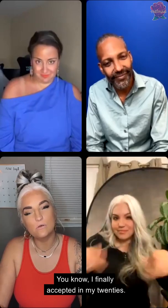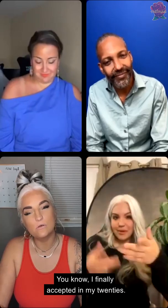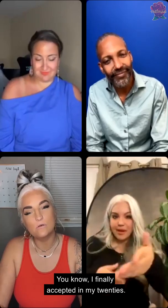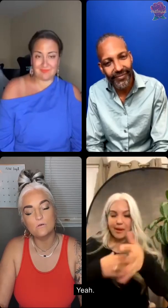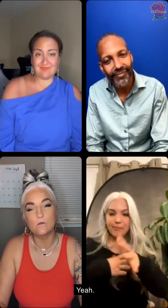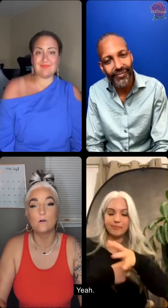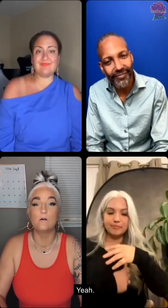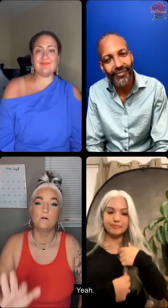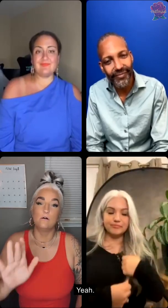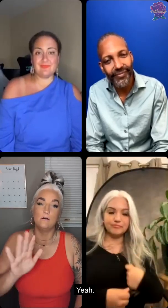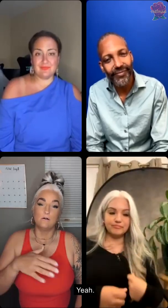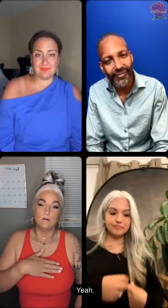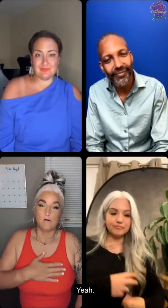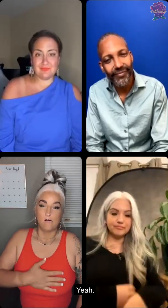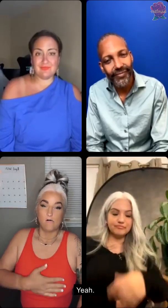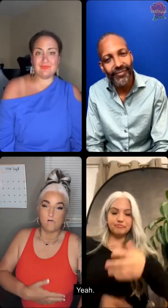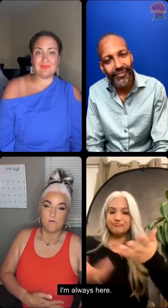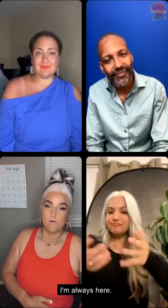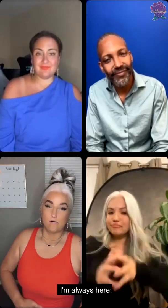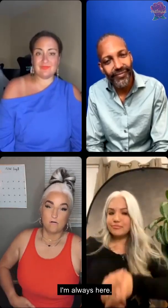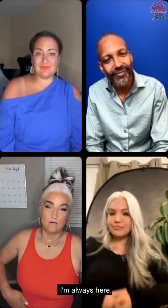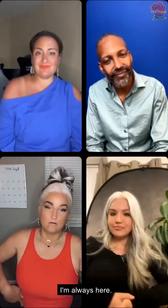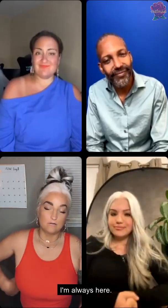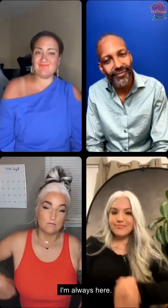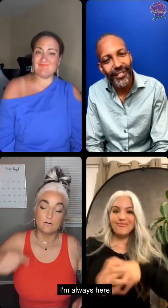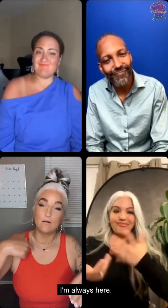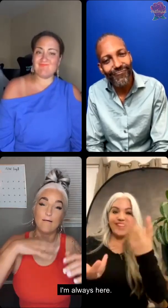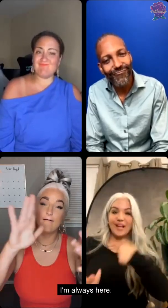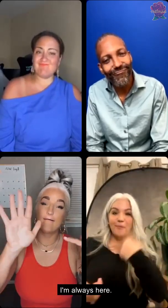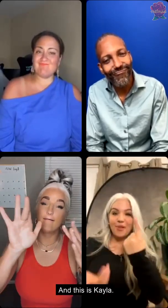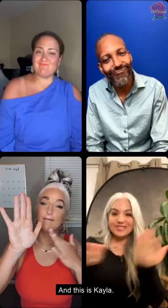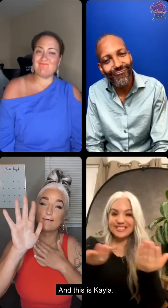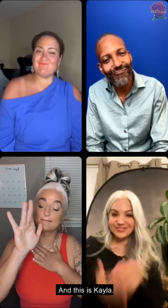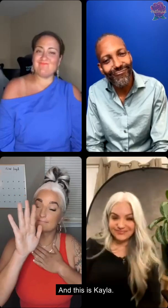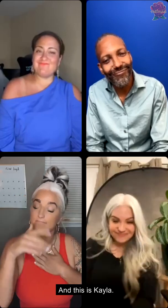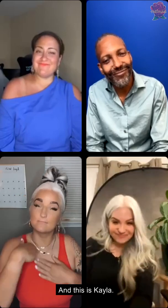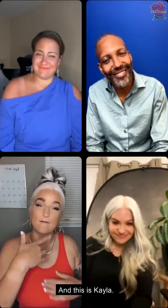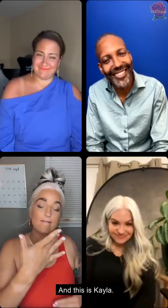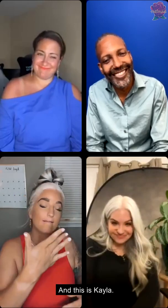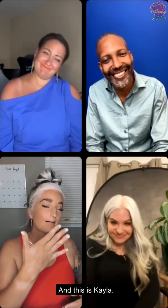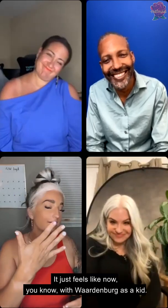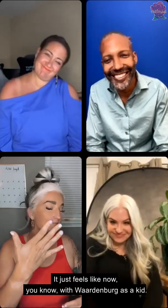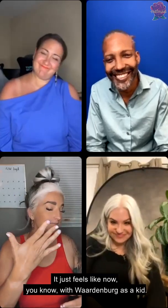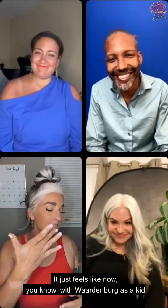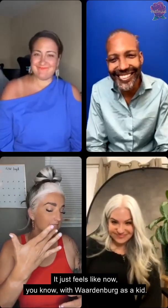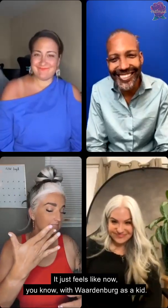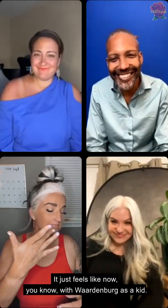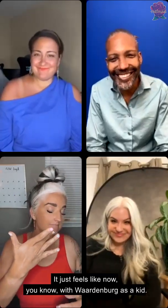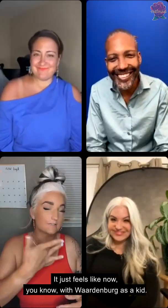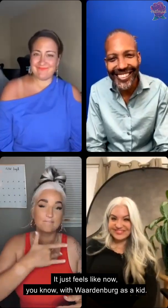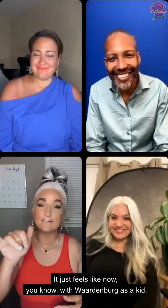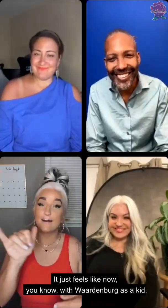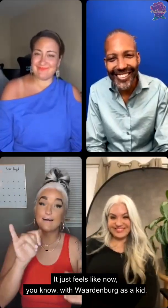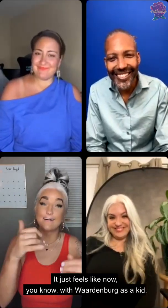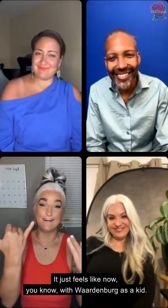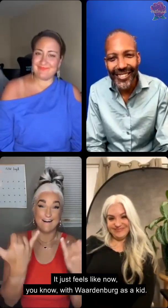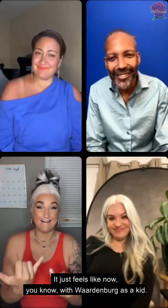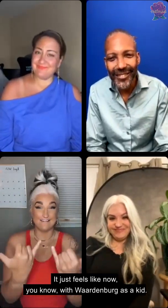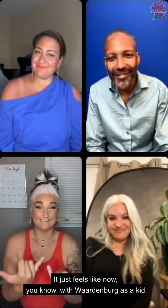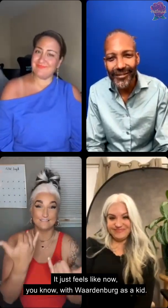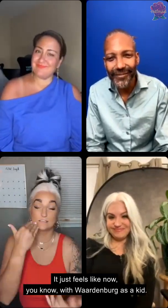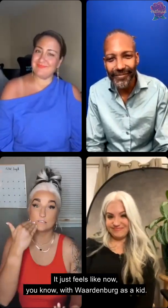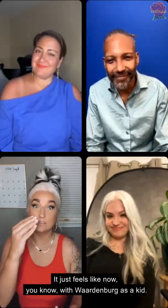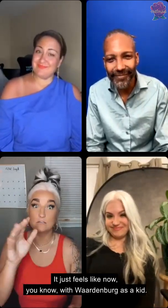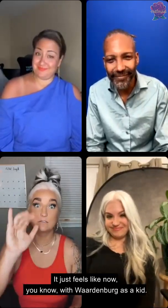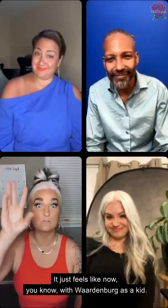20s. Yeah. I'm always here. And this is Kayla. It just feels like